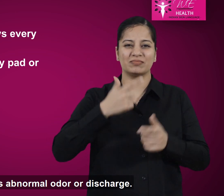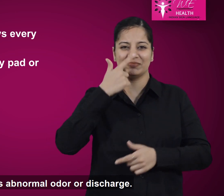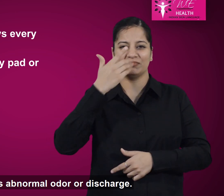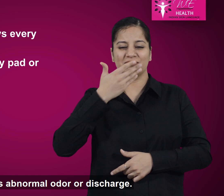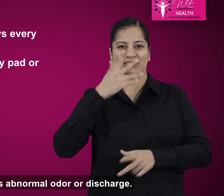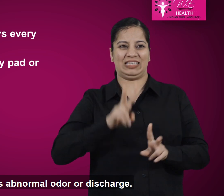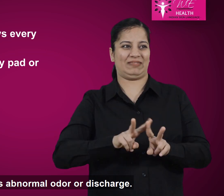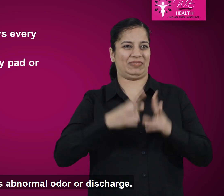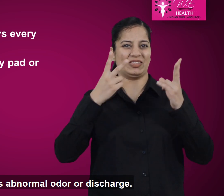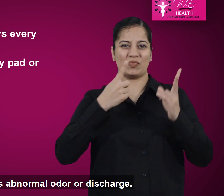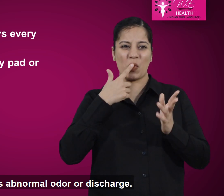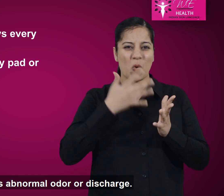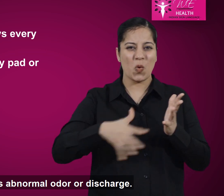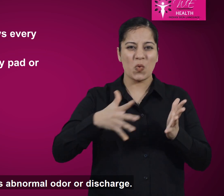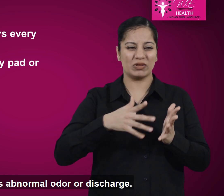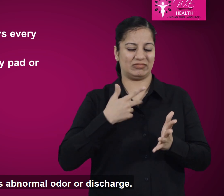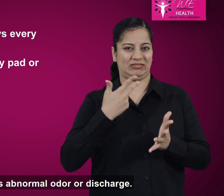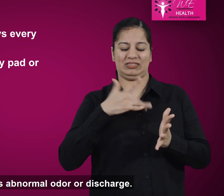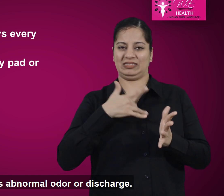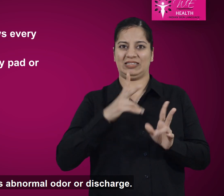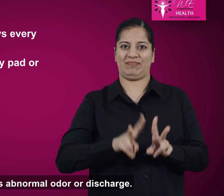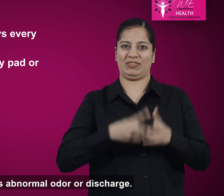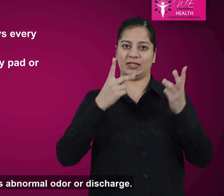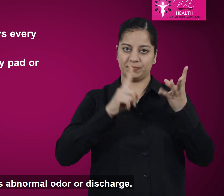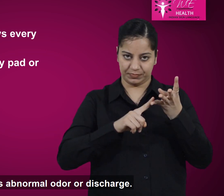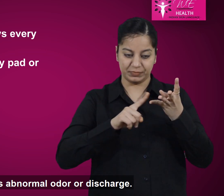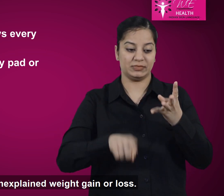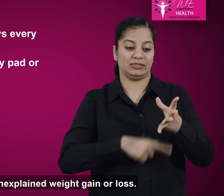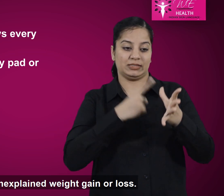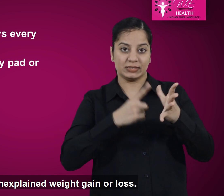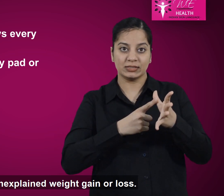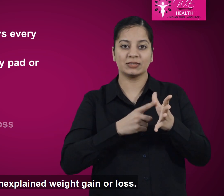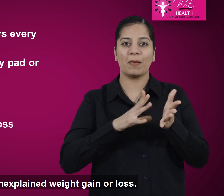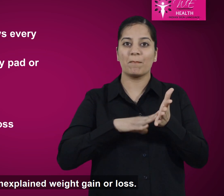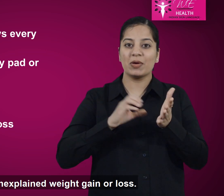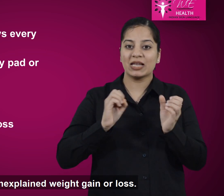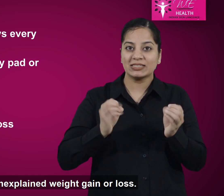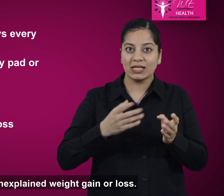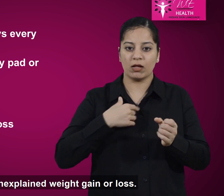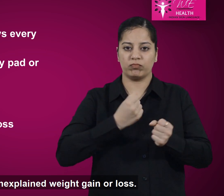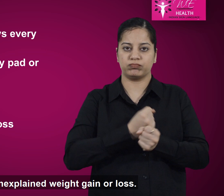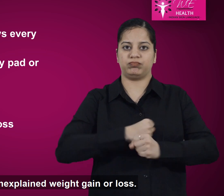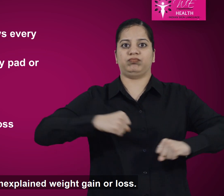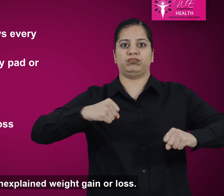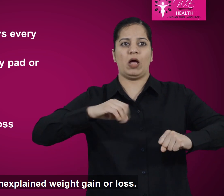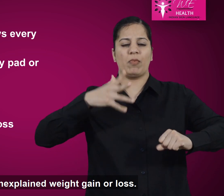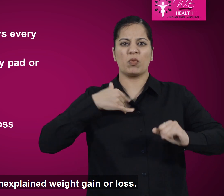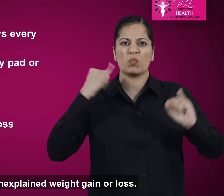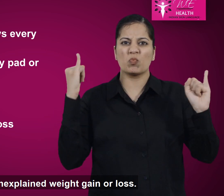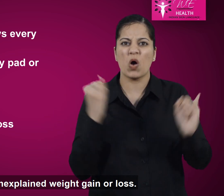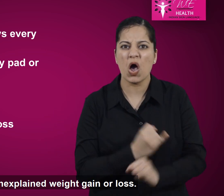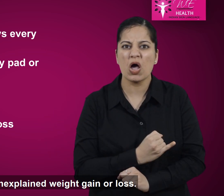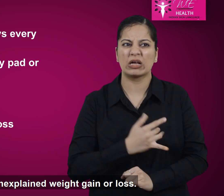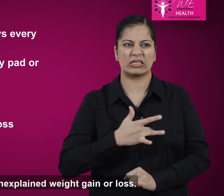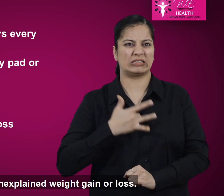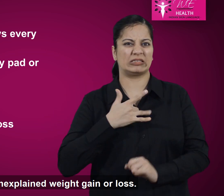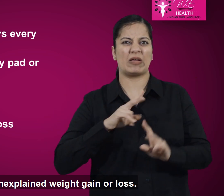if there is abnormal odor or discharge. Fifth, if there is unexplained weight gain or loss.